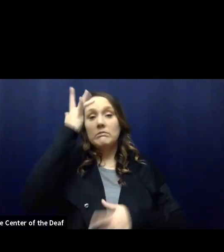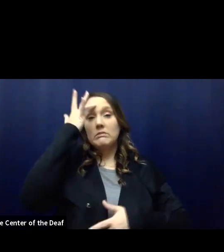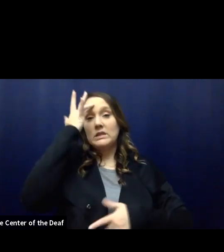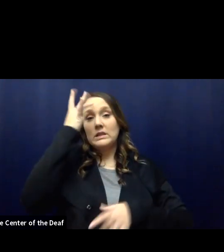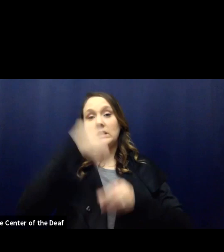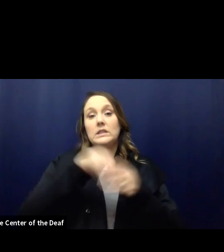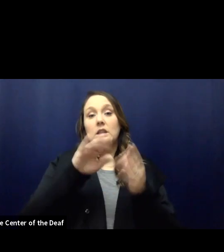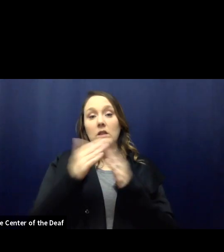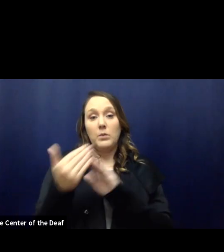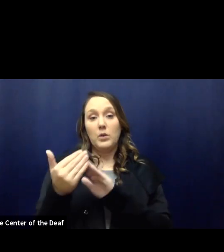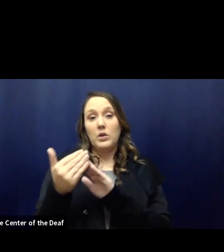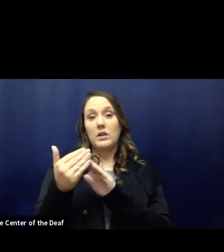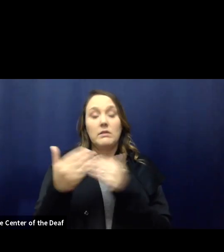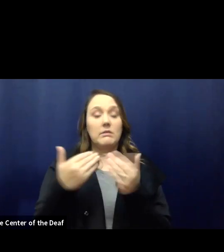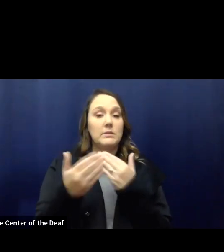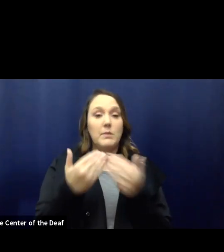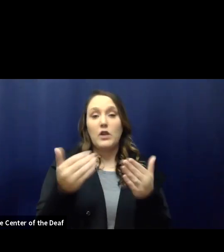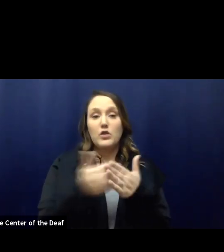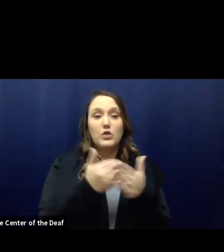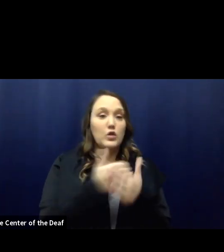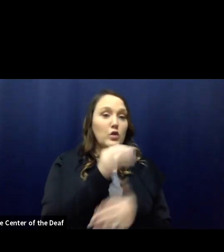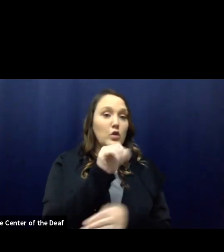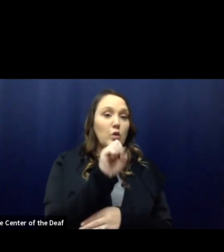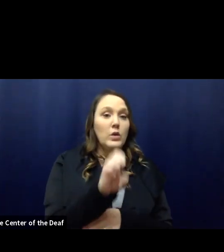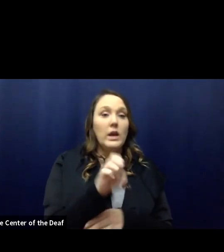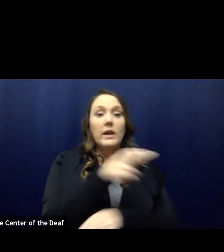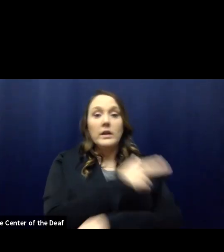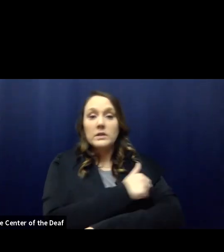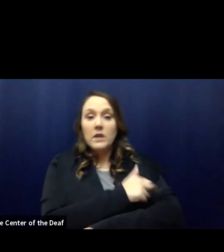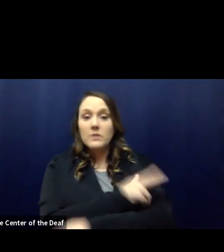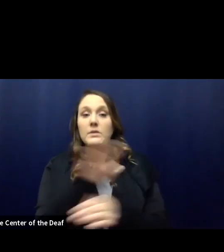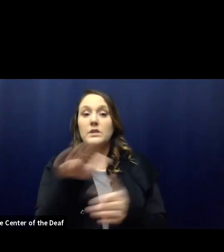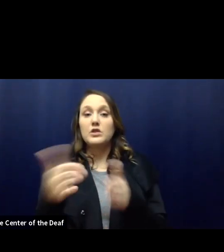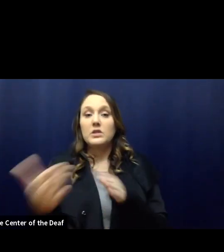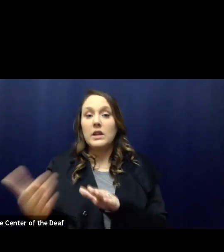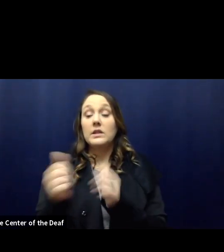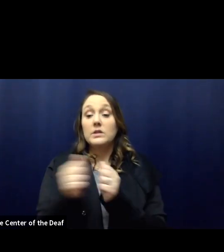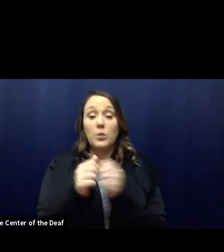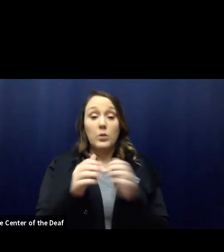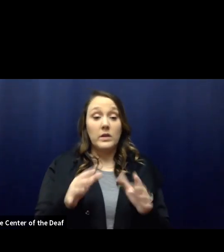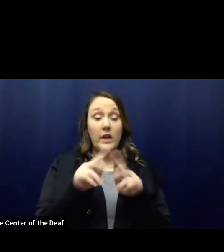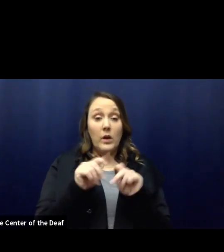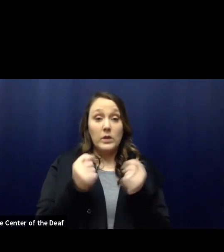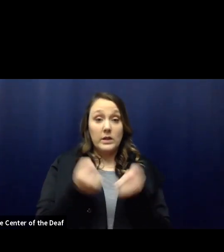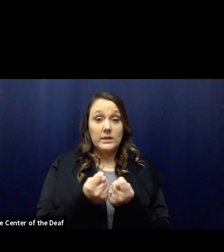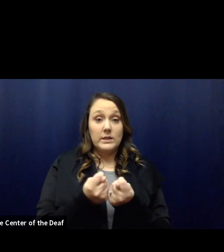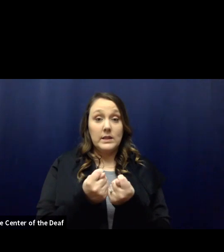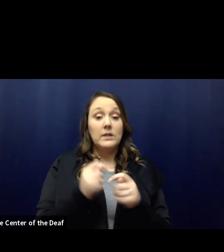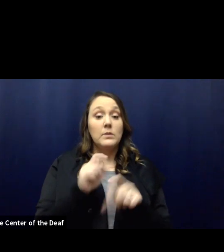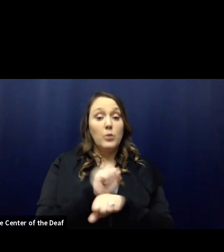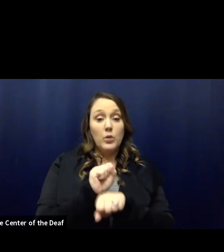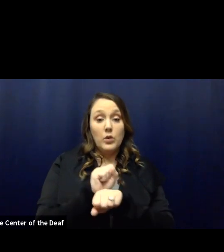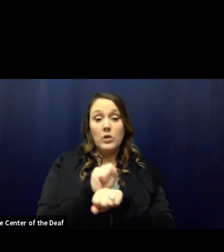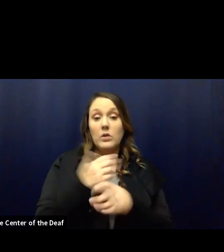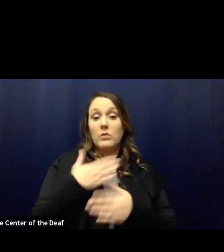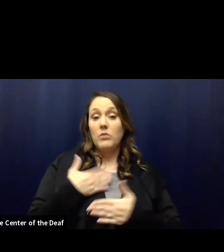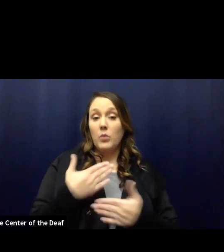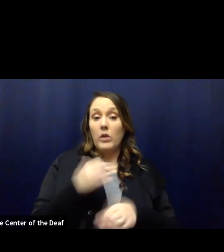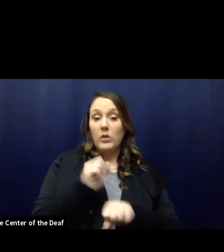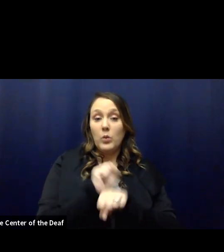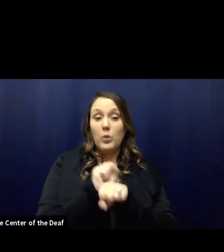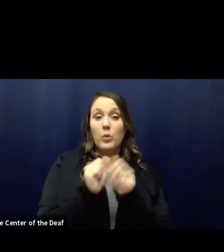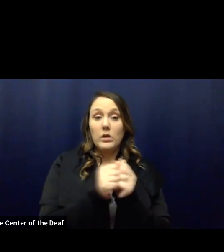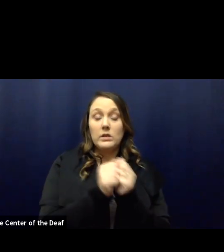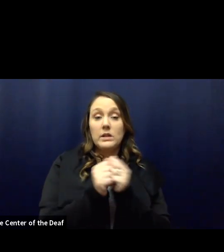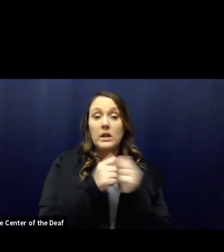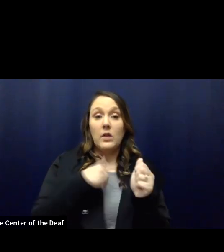trends in new cases, hospitalization, and deaths. Without the teamwork and the willingness to work together that we've exhibited over the